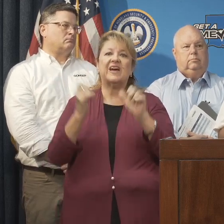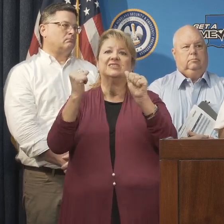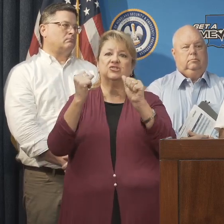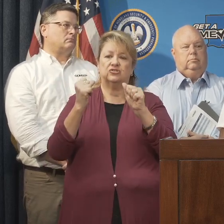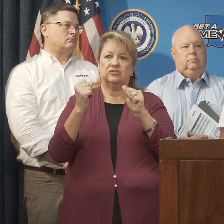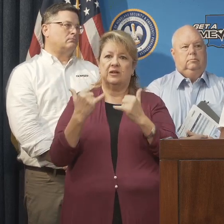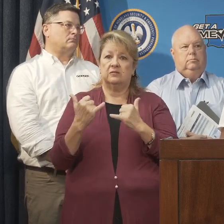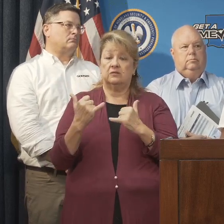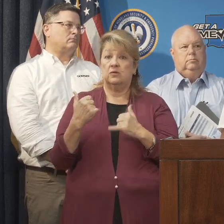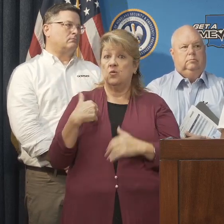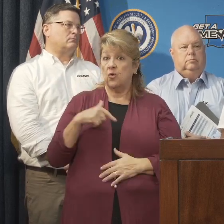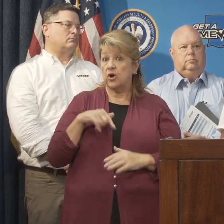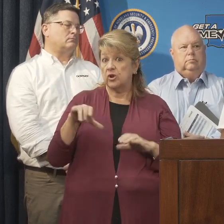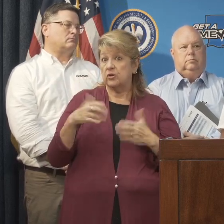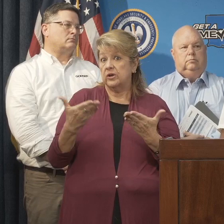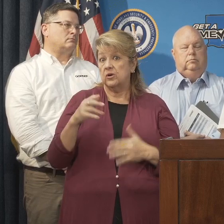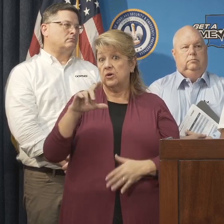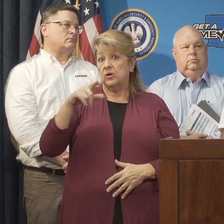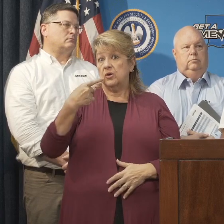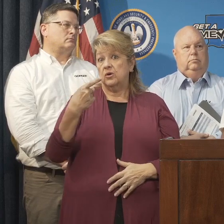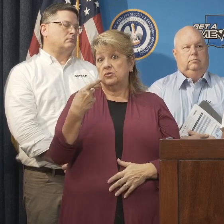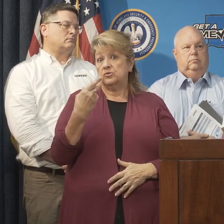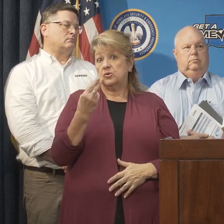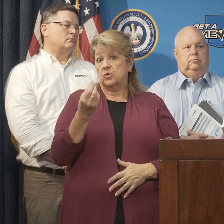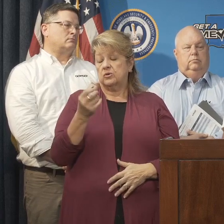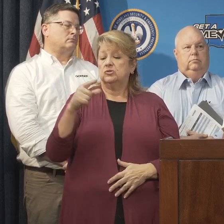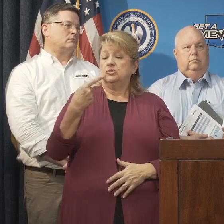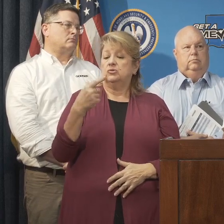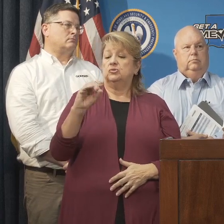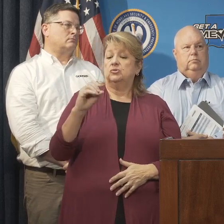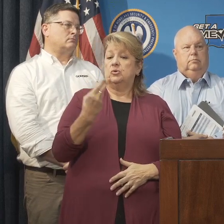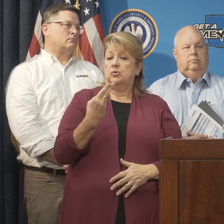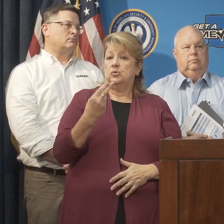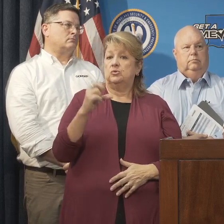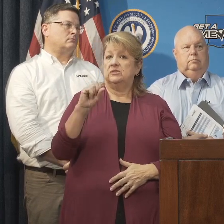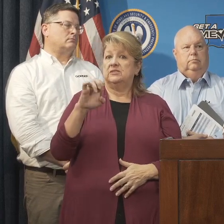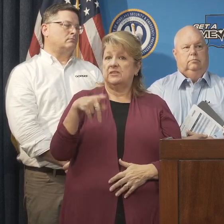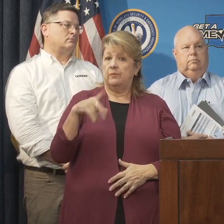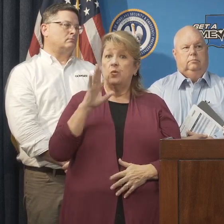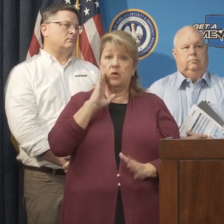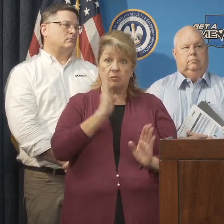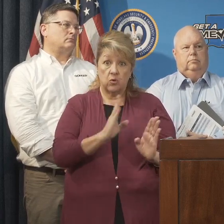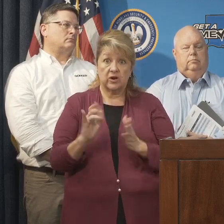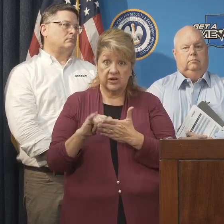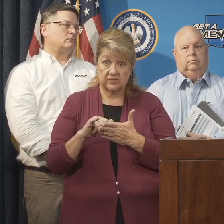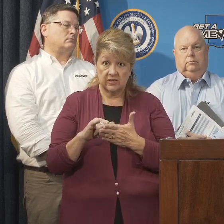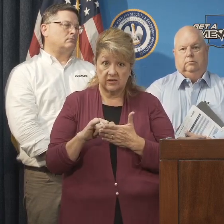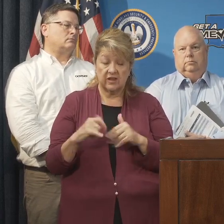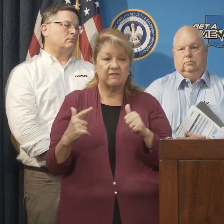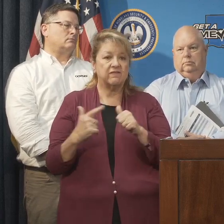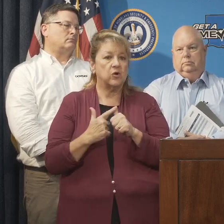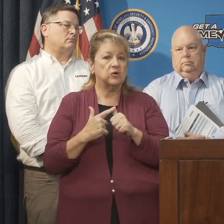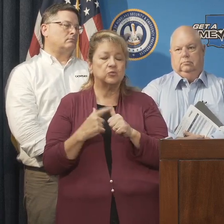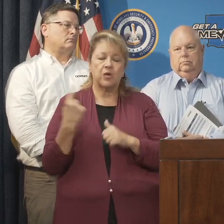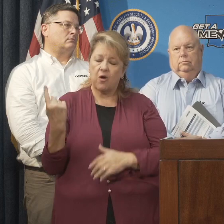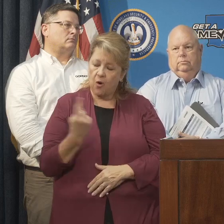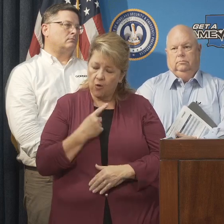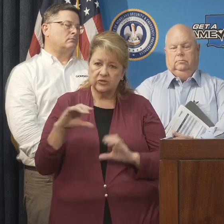at GOSEP. We will be organizing all of that. And the first thing, and we always do this with